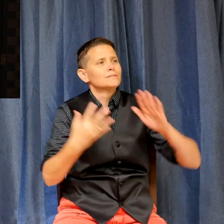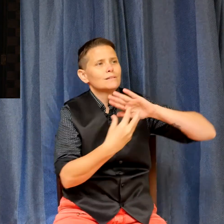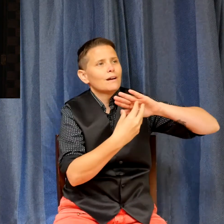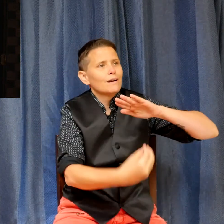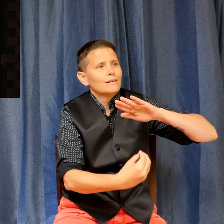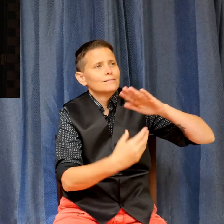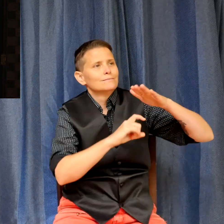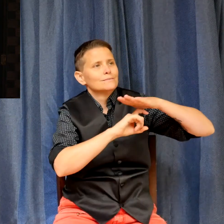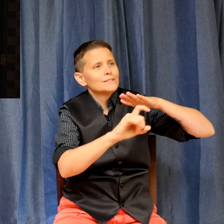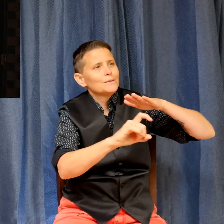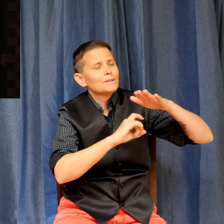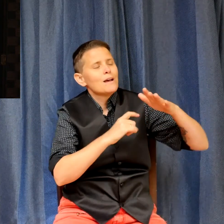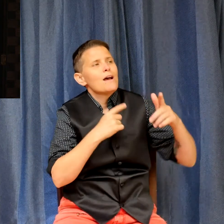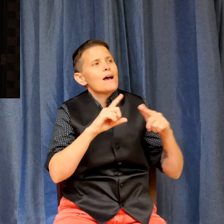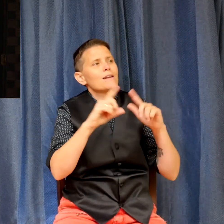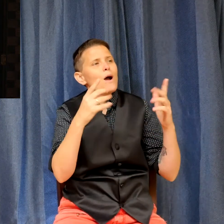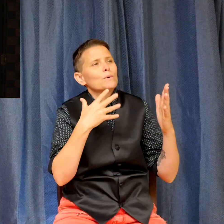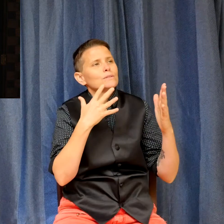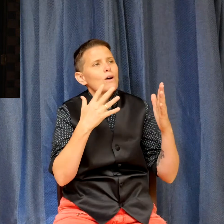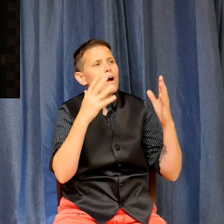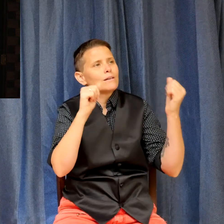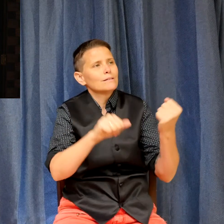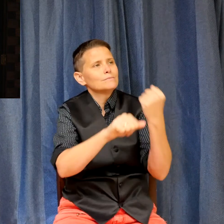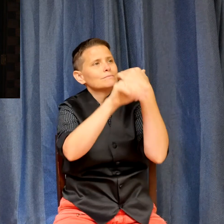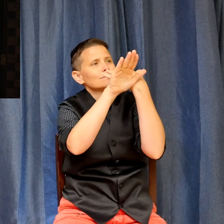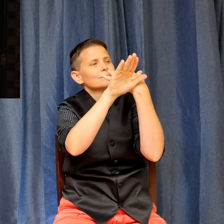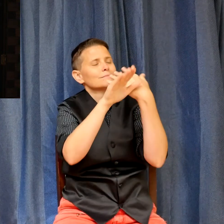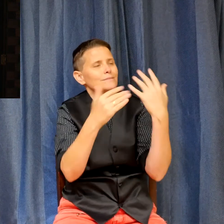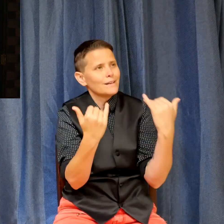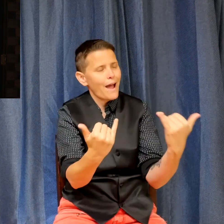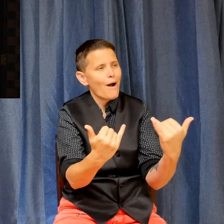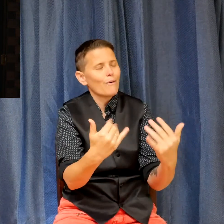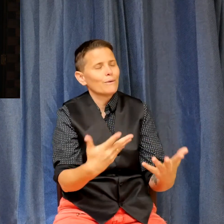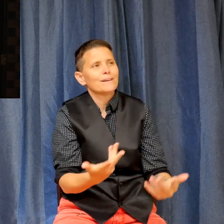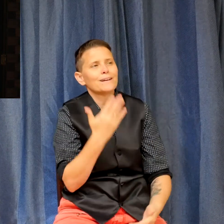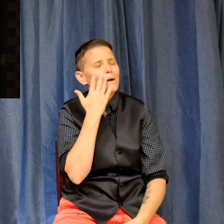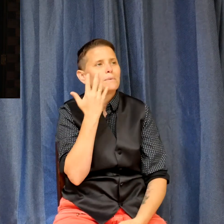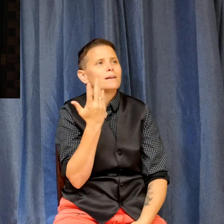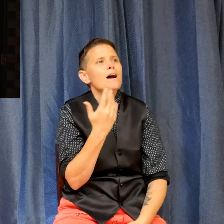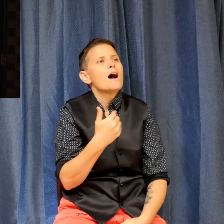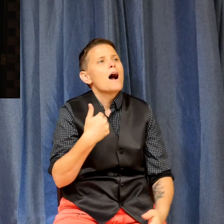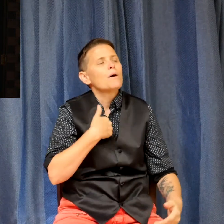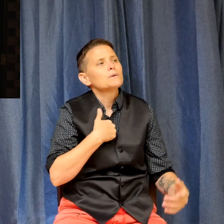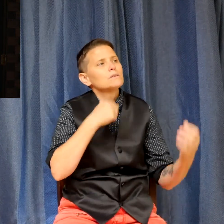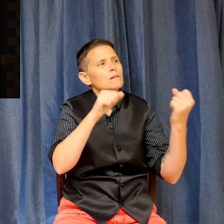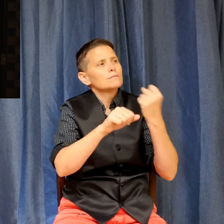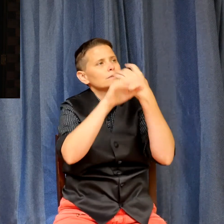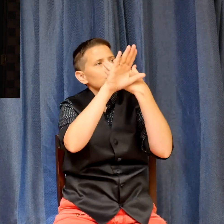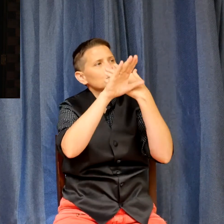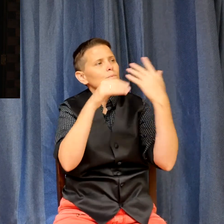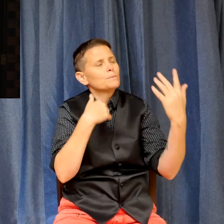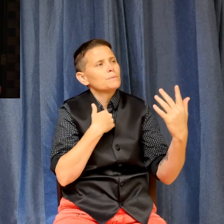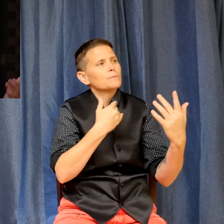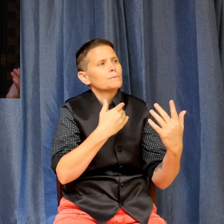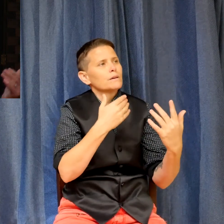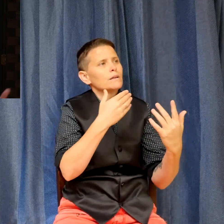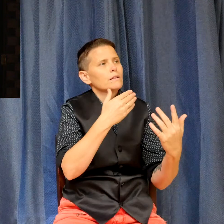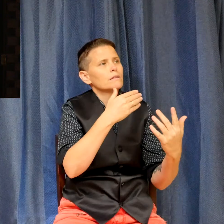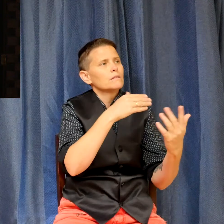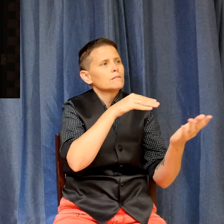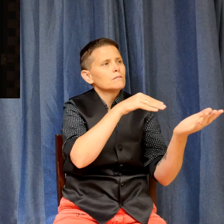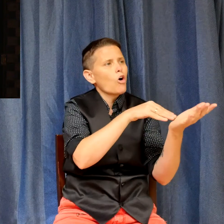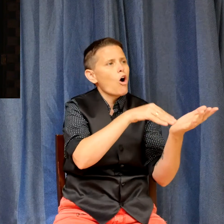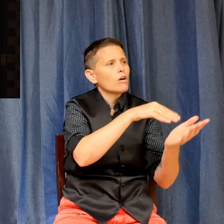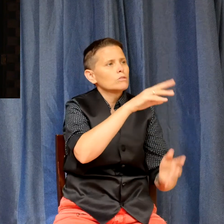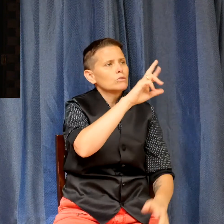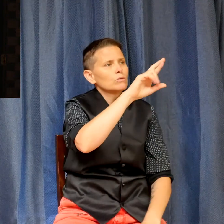on the Zoom call with the Board of Trustees and Dr. Roger going through the vision for the new